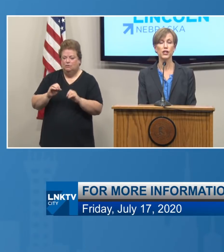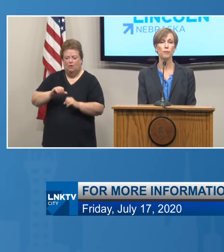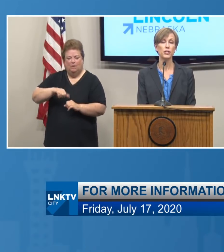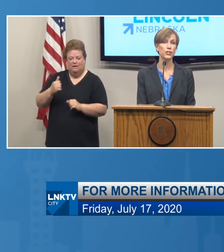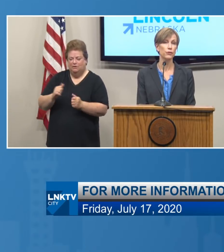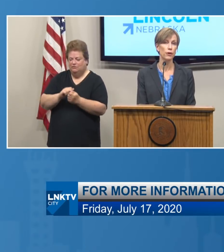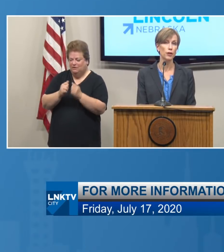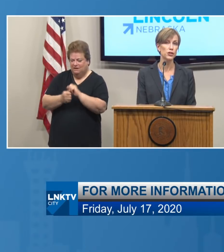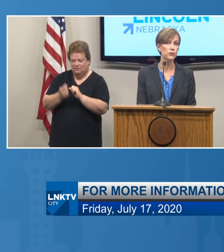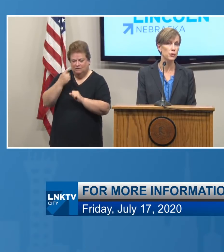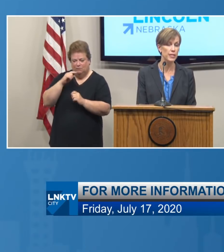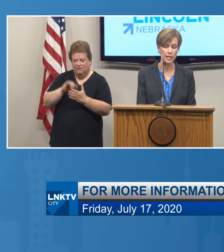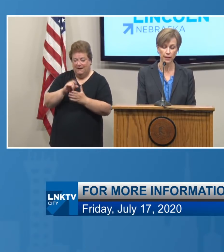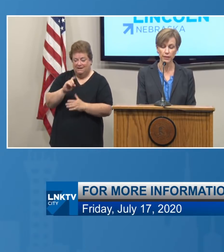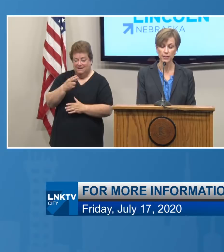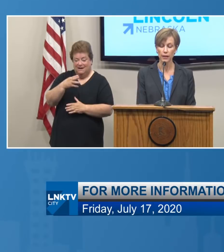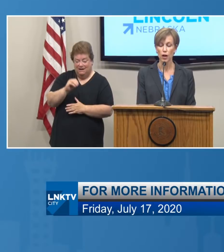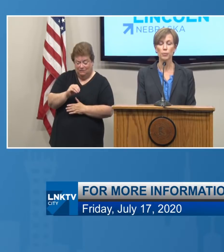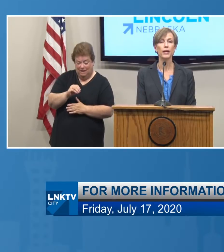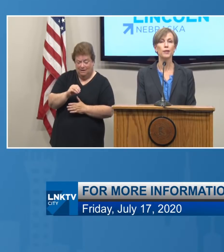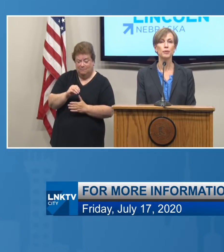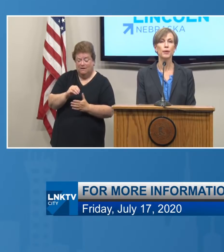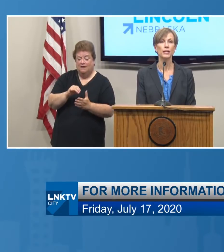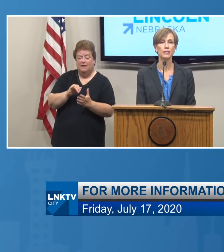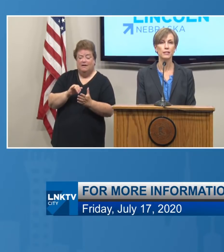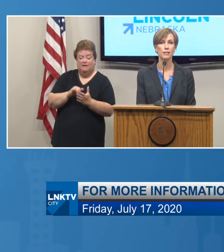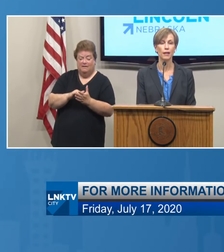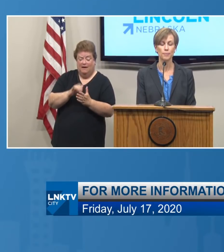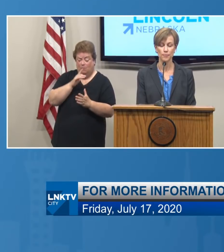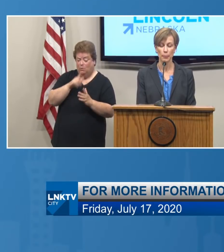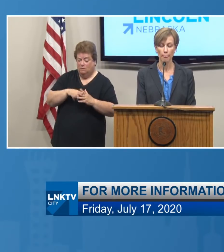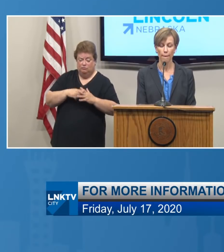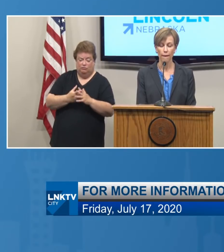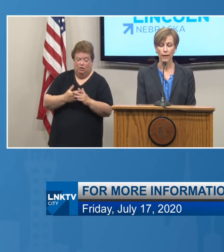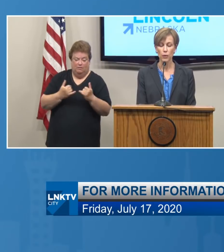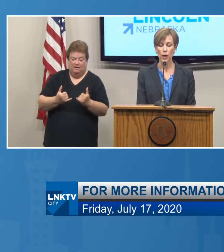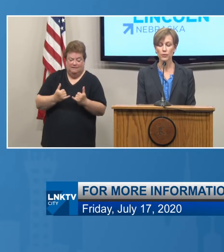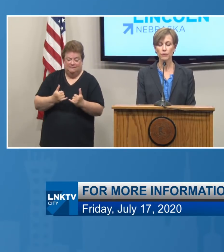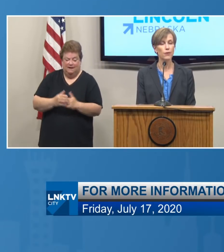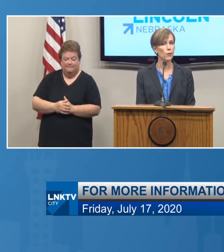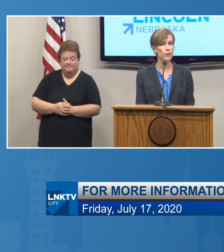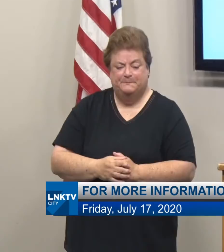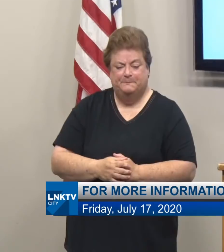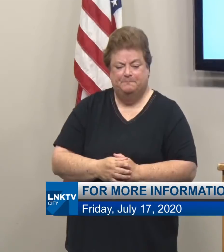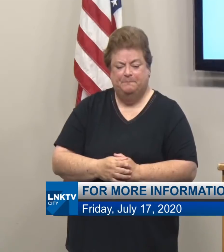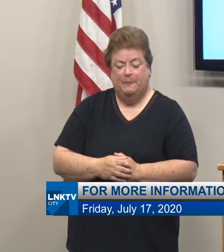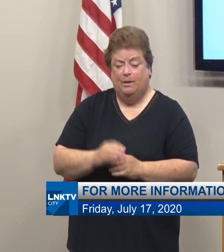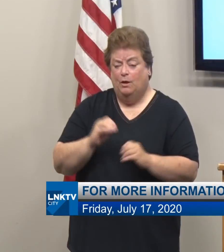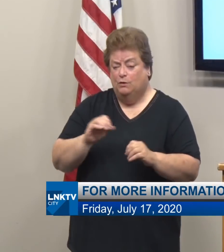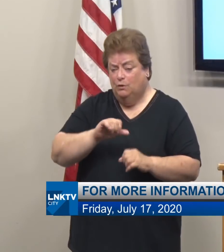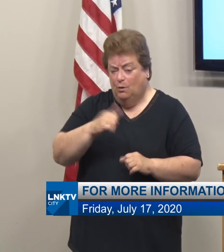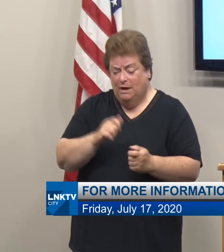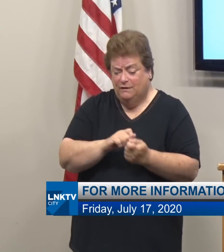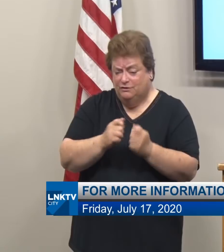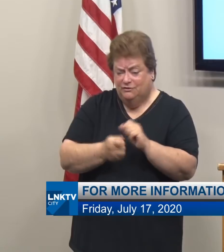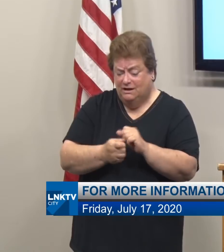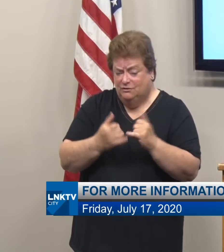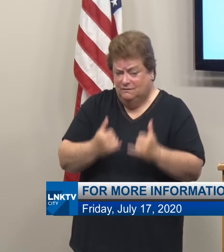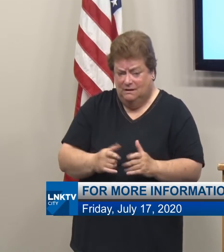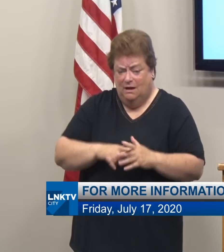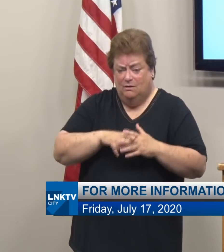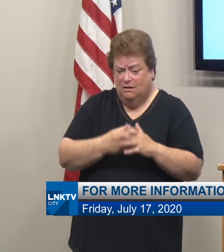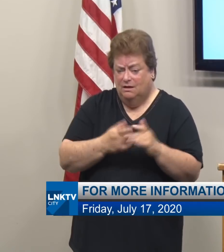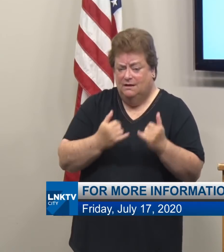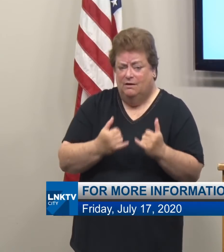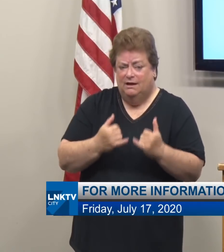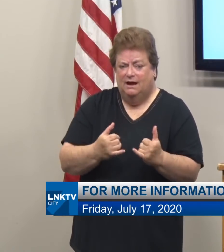to the DHM issued on June 22nd are being implemented at this time. And while no other changes are being implemented at this time,